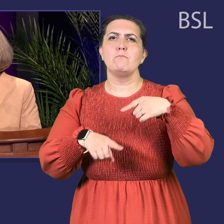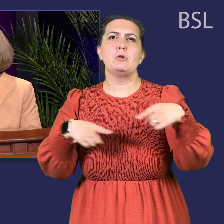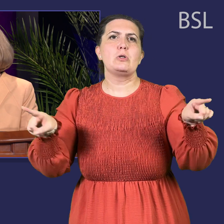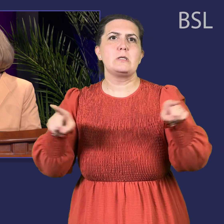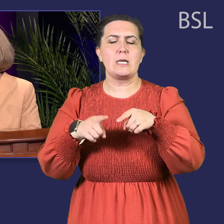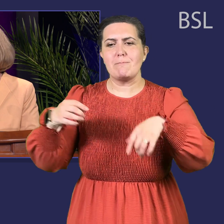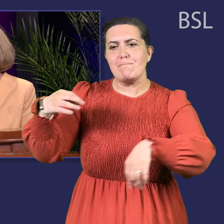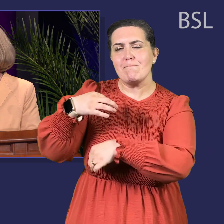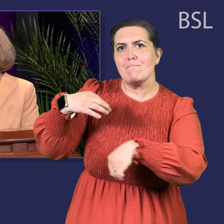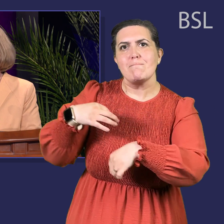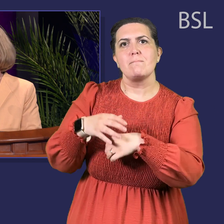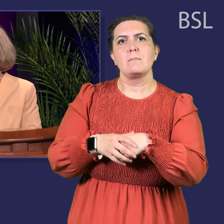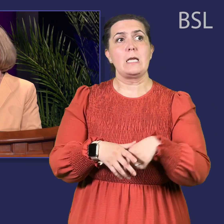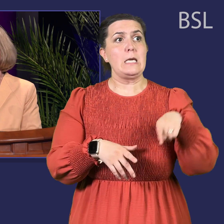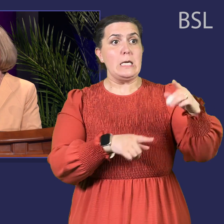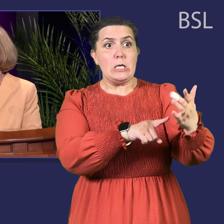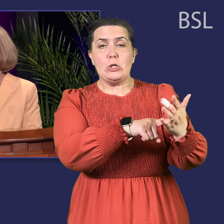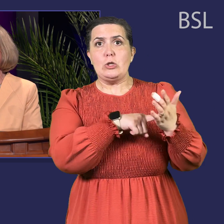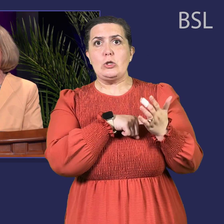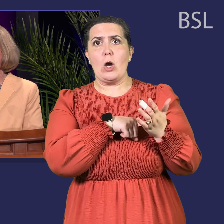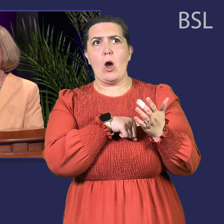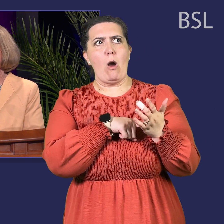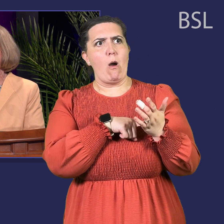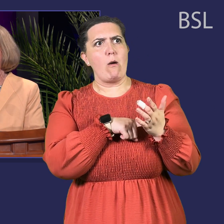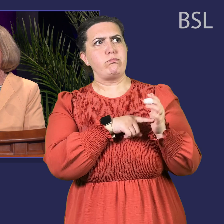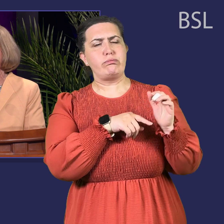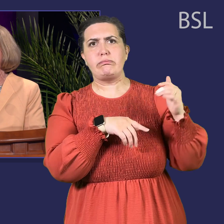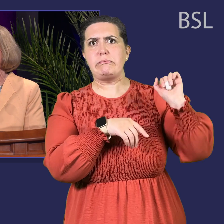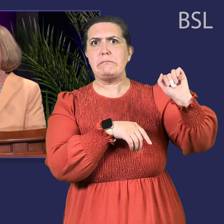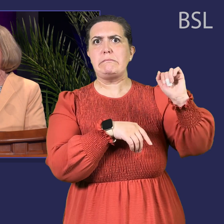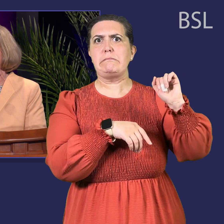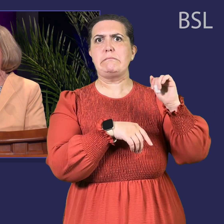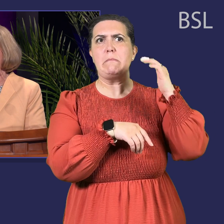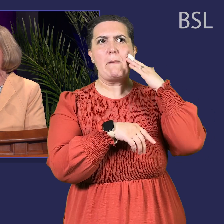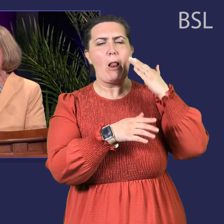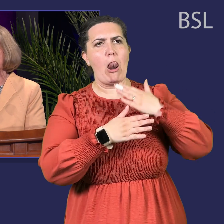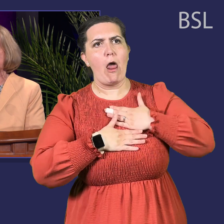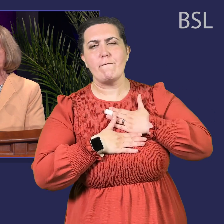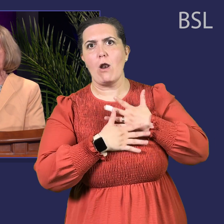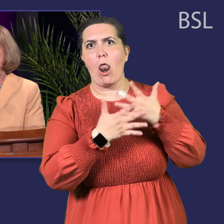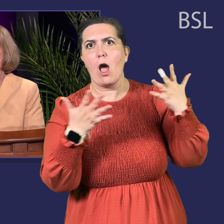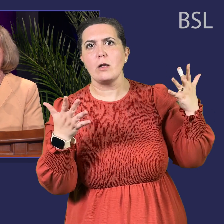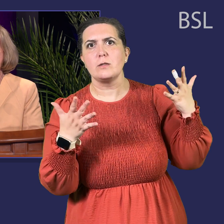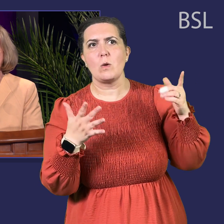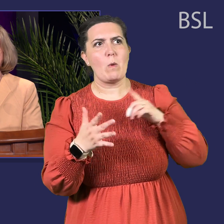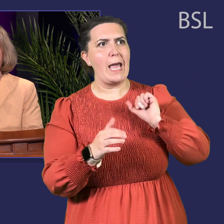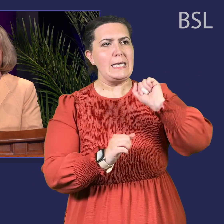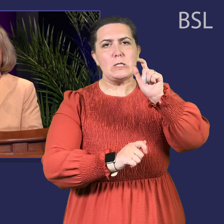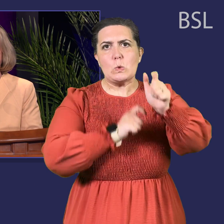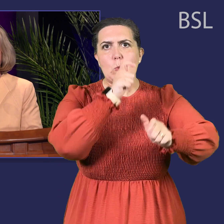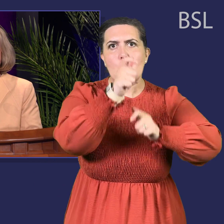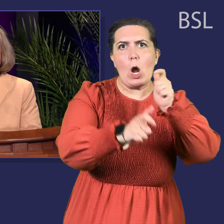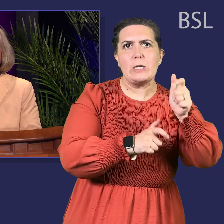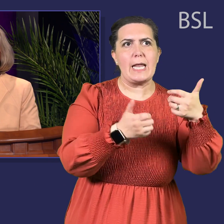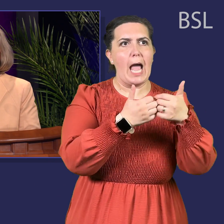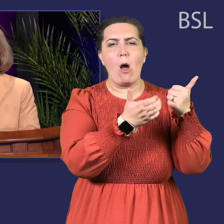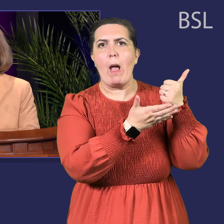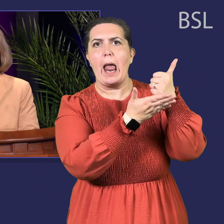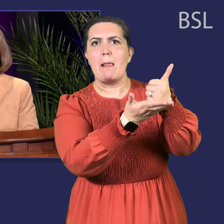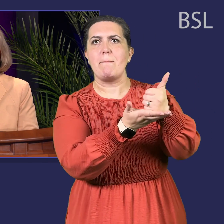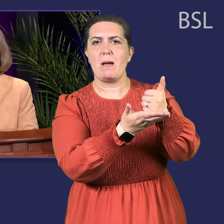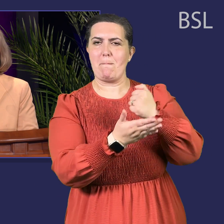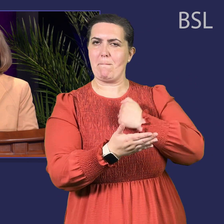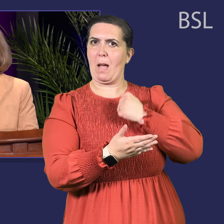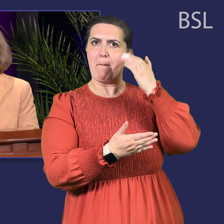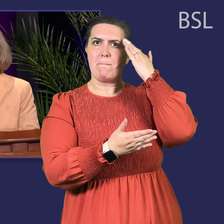the piano and other musical instruments. He showed us how much he loved our mother by the words he spoke and the actions he